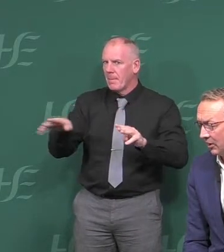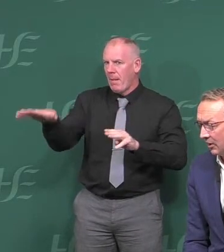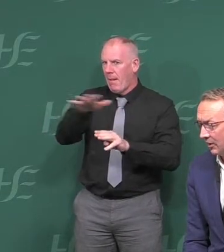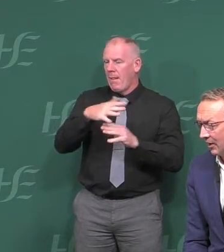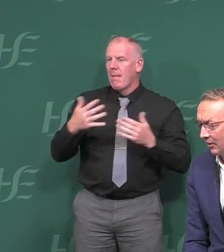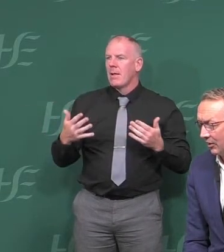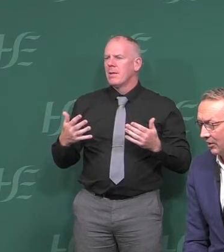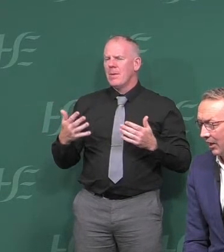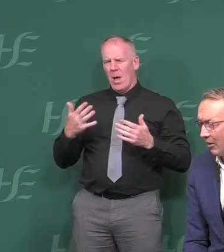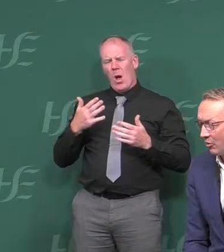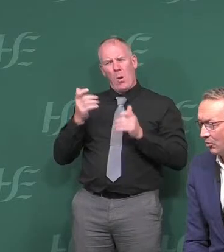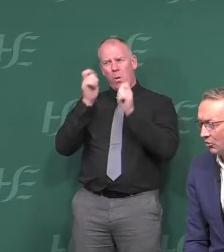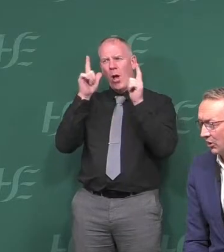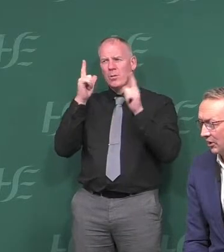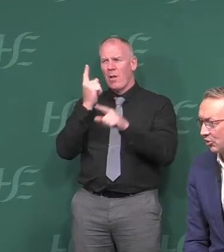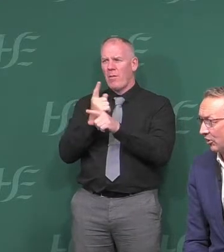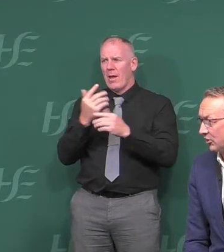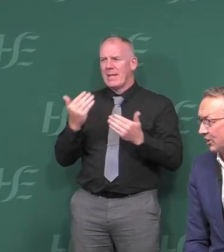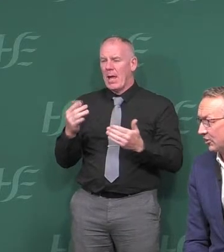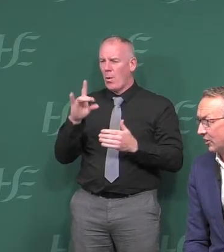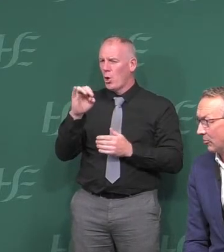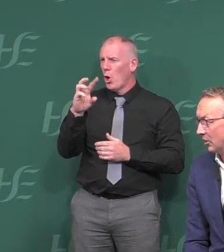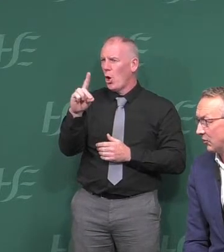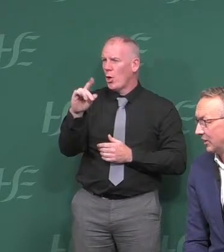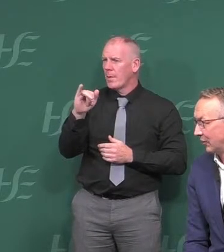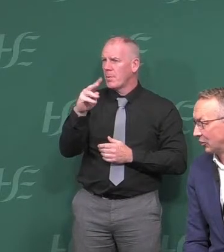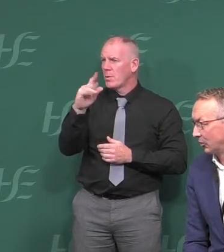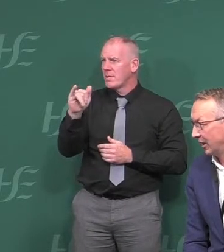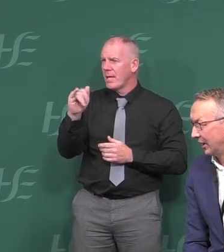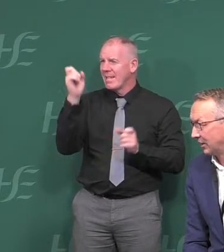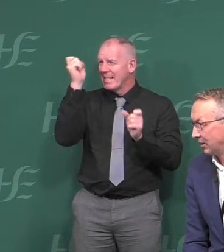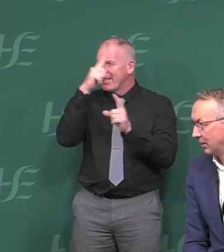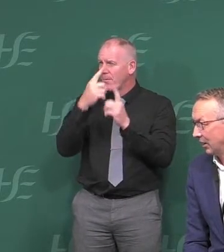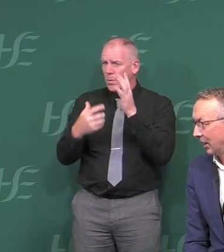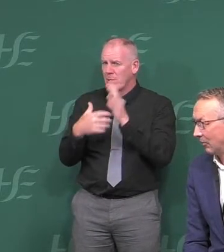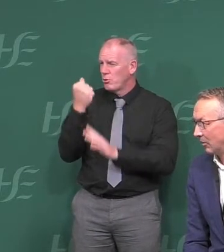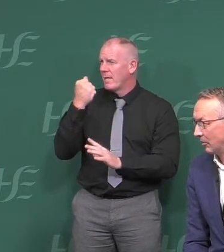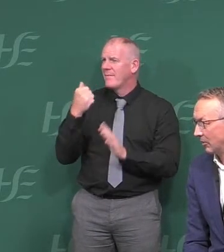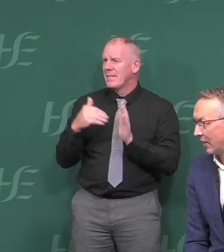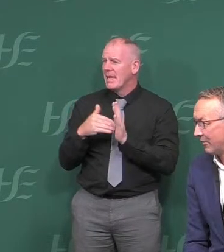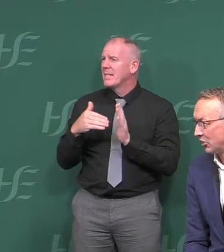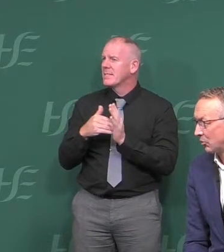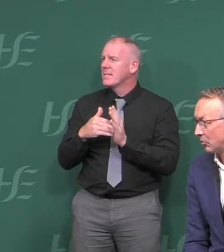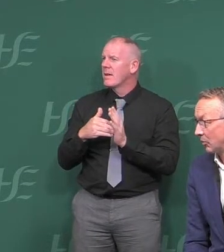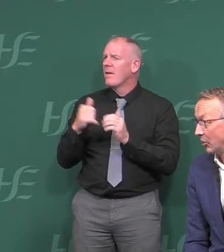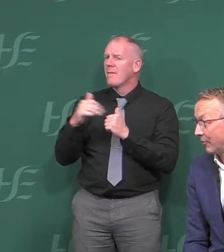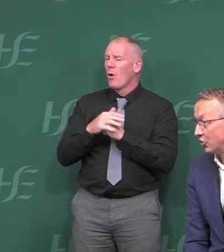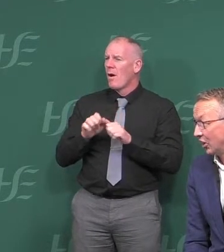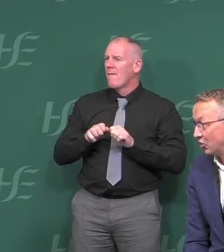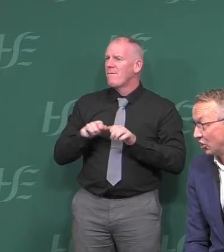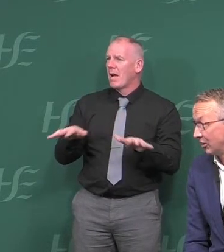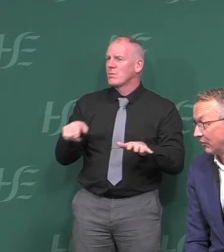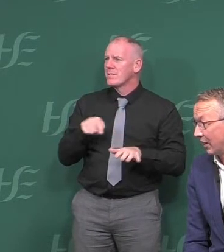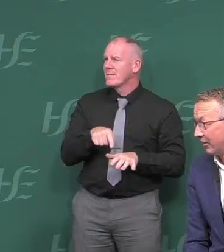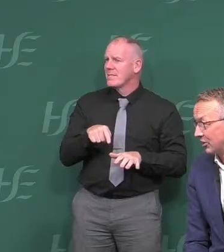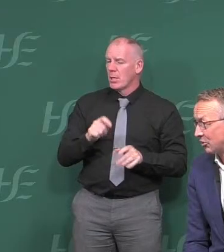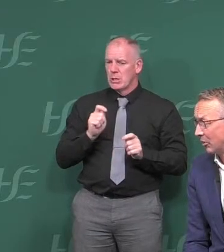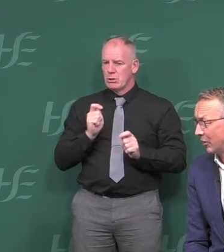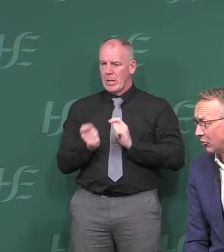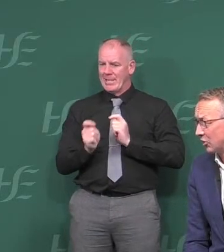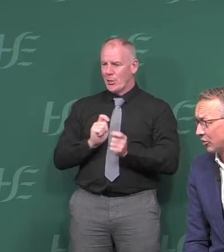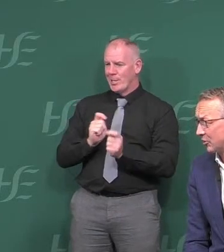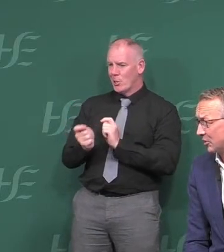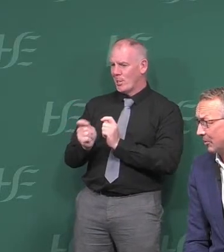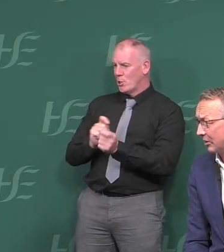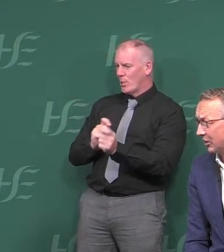awareness that herd immunity in the strictest sense of the term is very difficult to attain with a virus where you have changing variants,